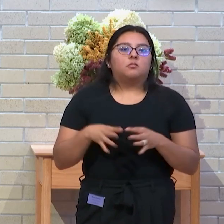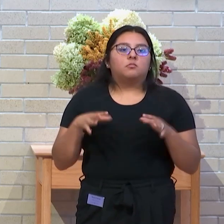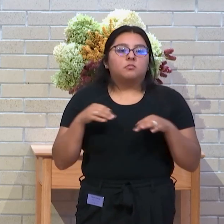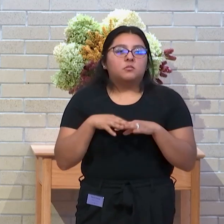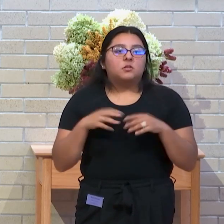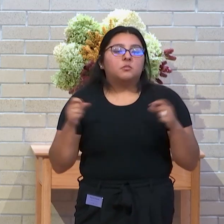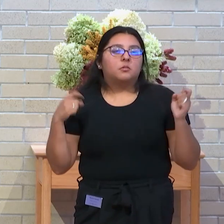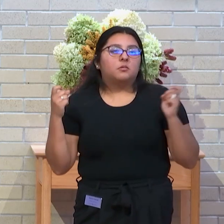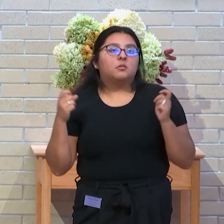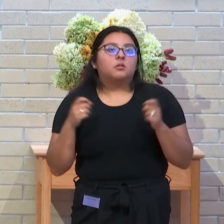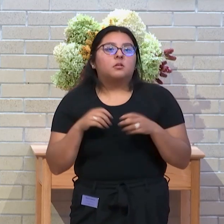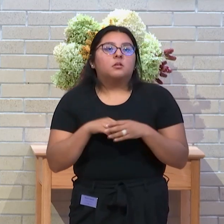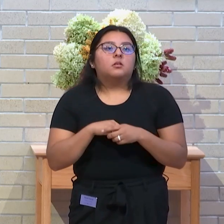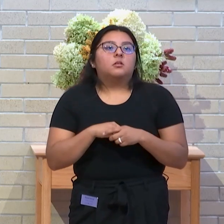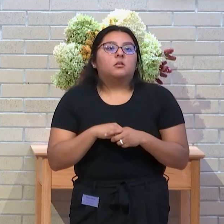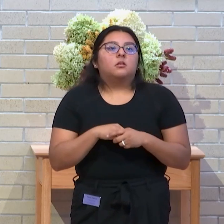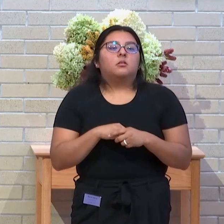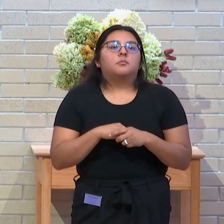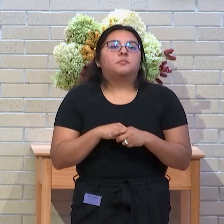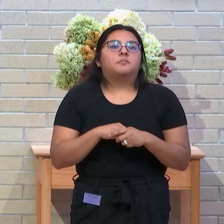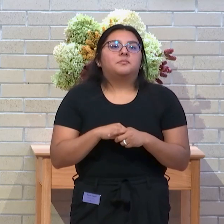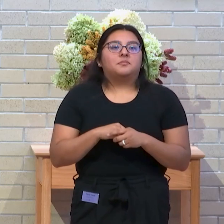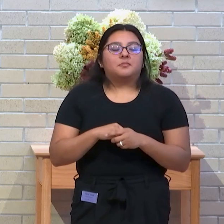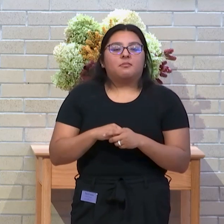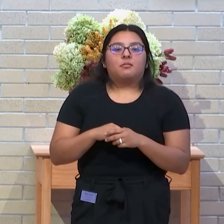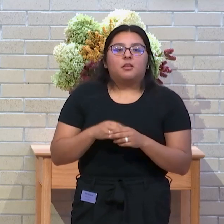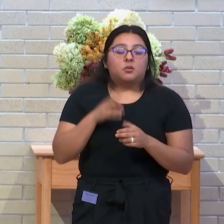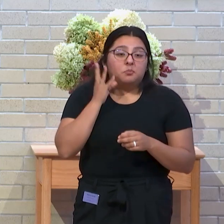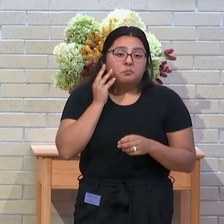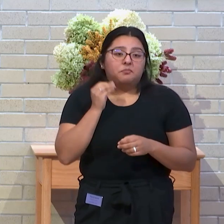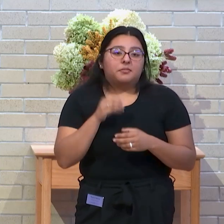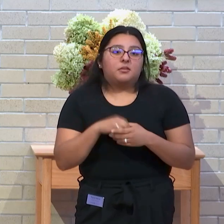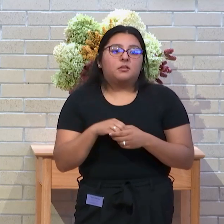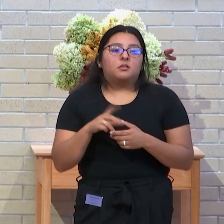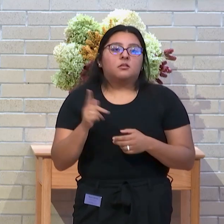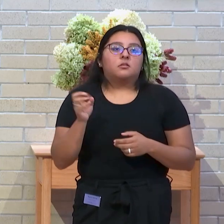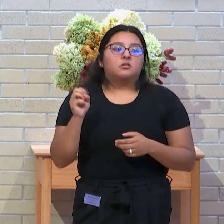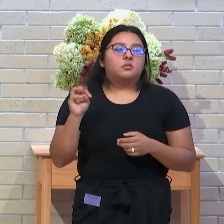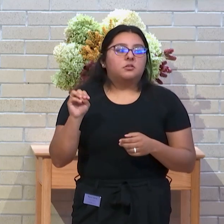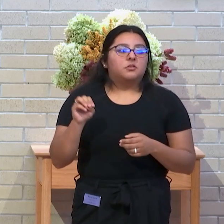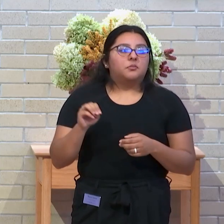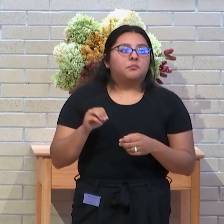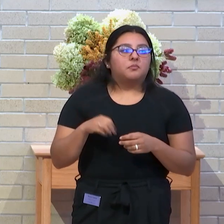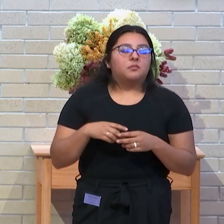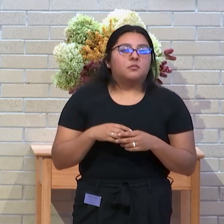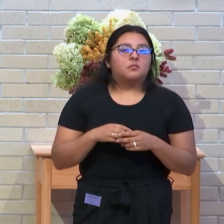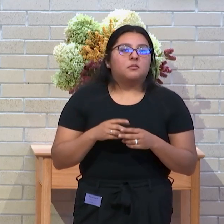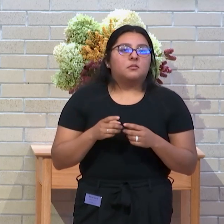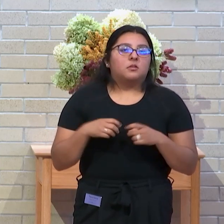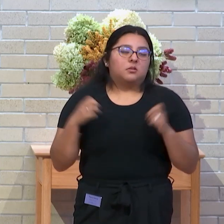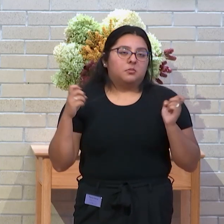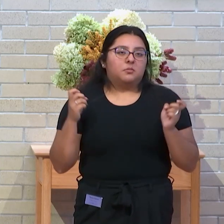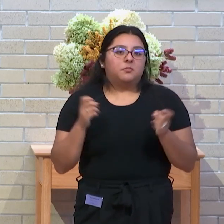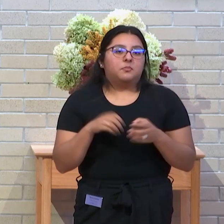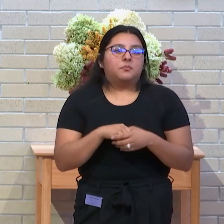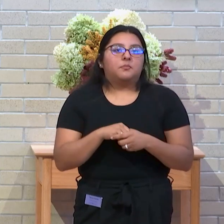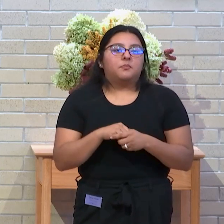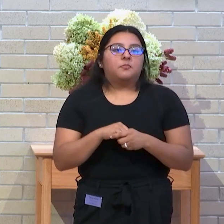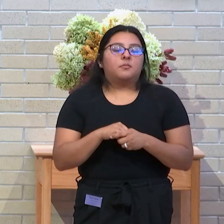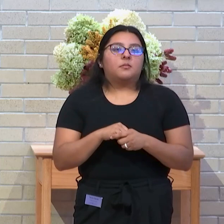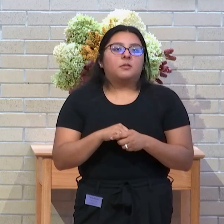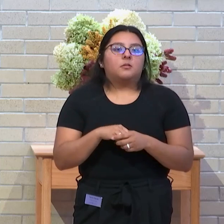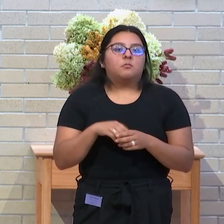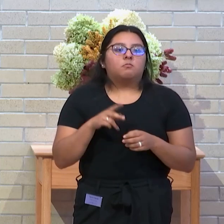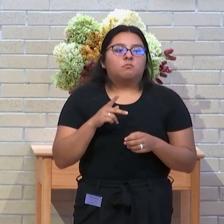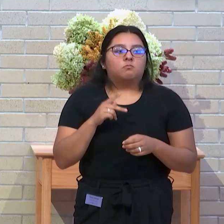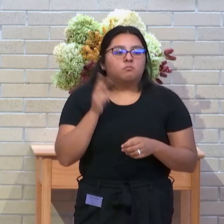we experienced was the Kachina's homecoming ceremony. And this was the last time the Kachinas would be seen